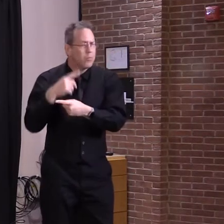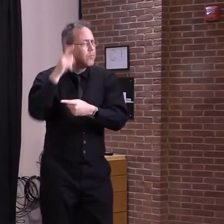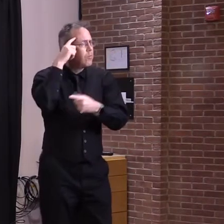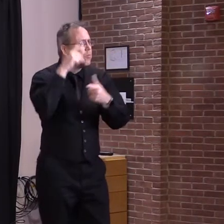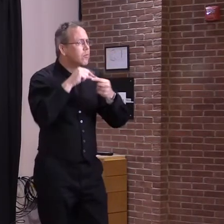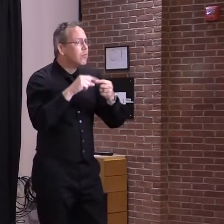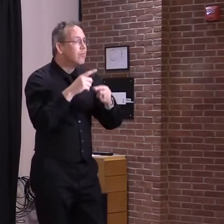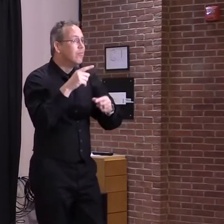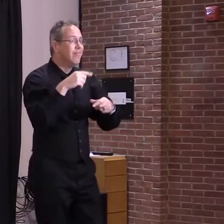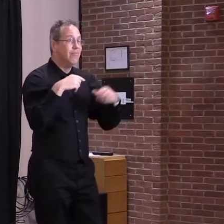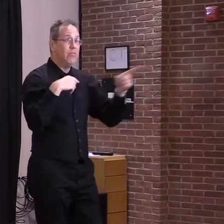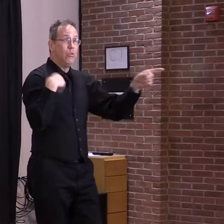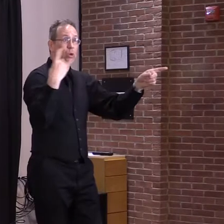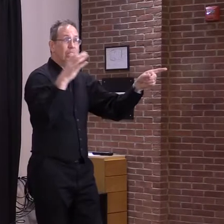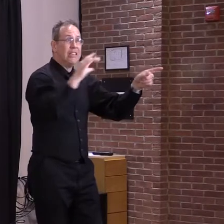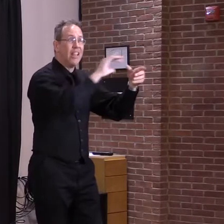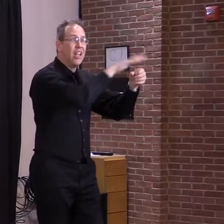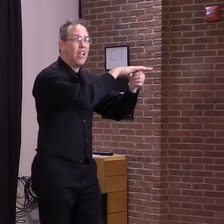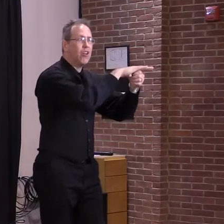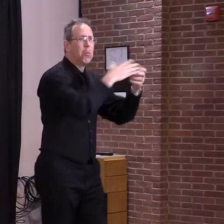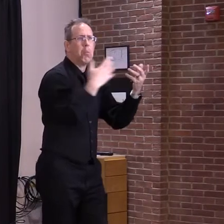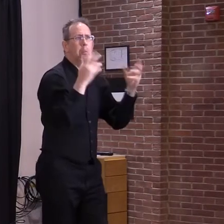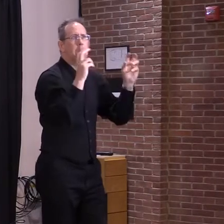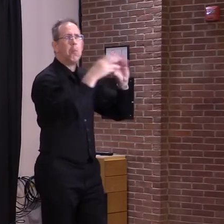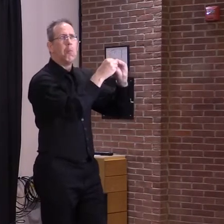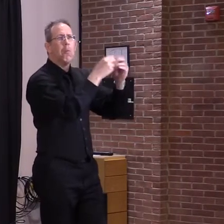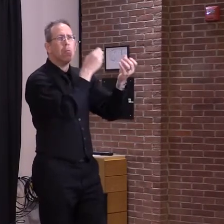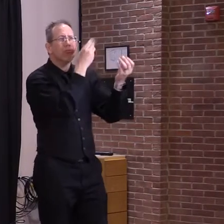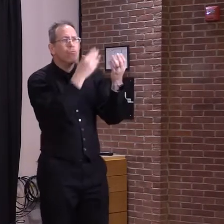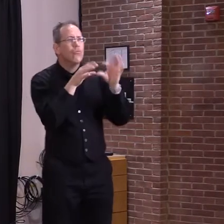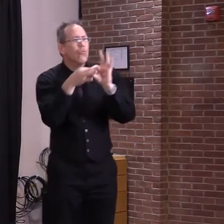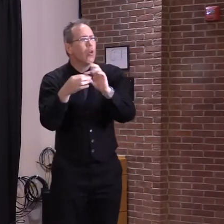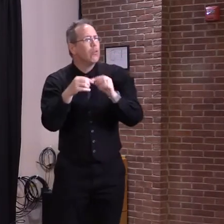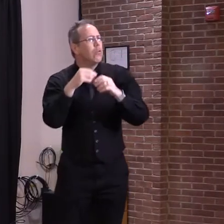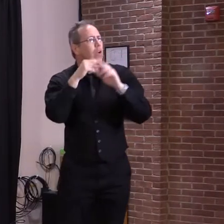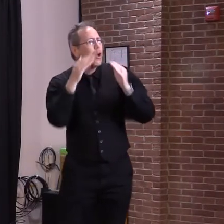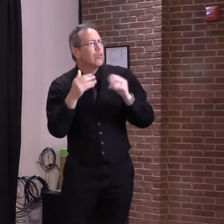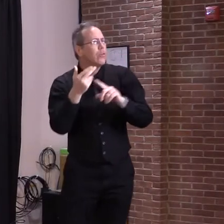point. There's been, for instance, the Build Back